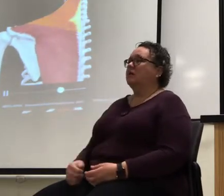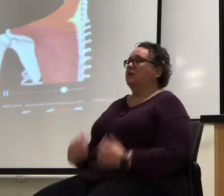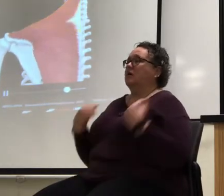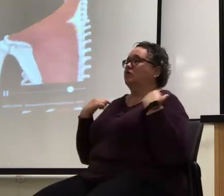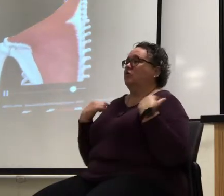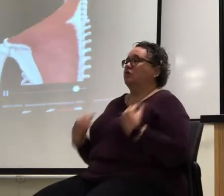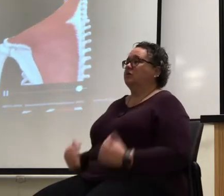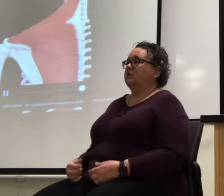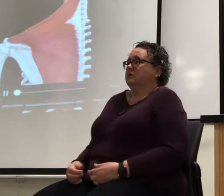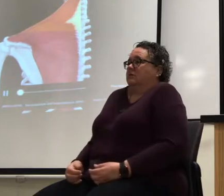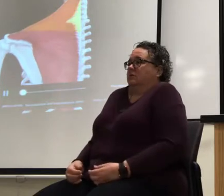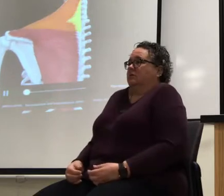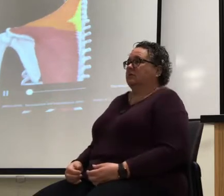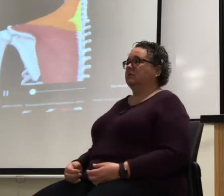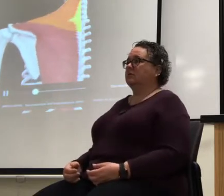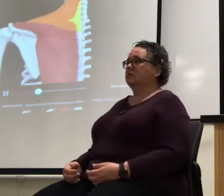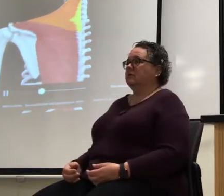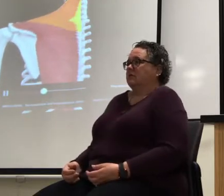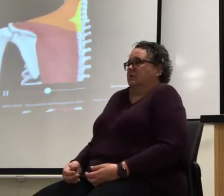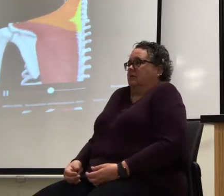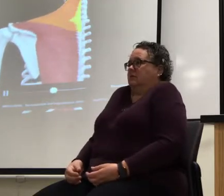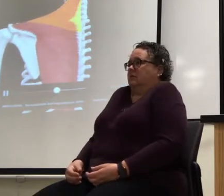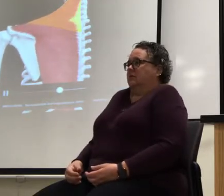you use the app,